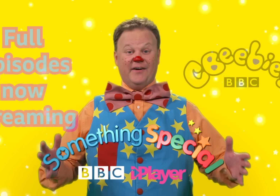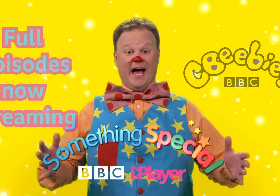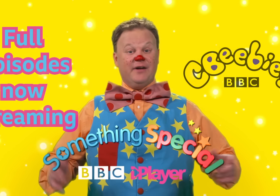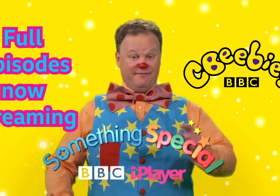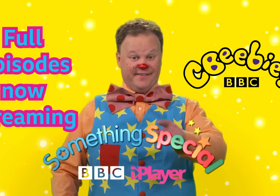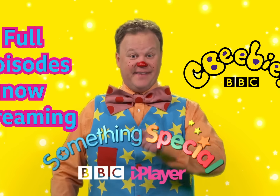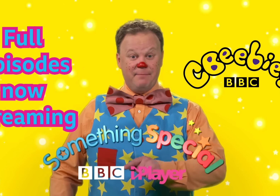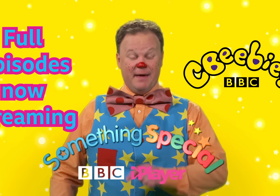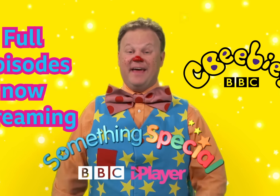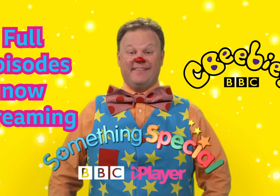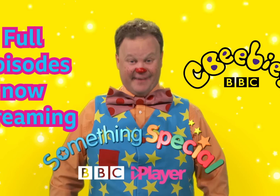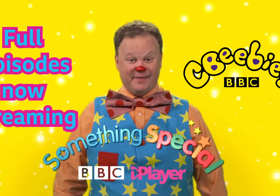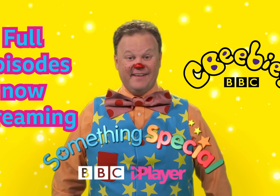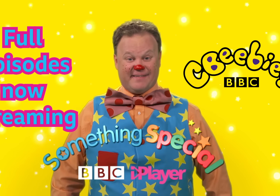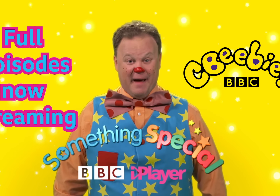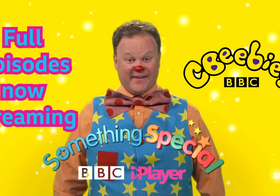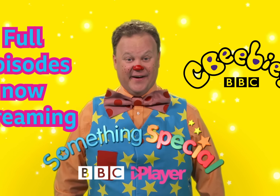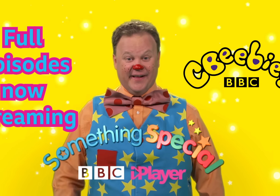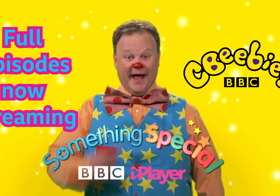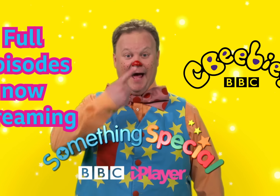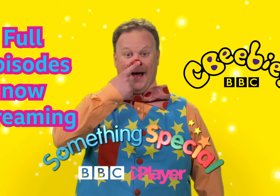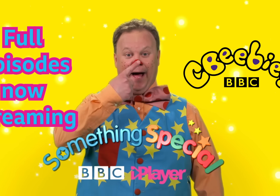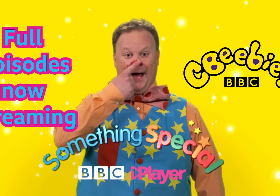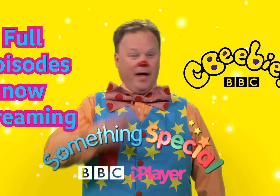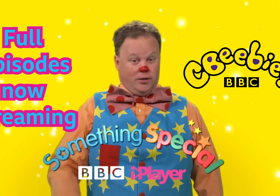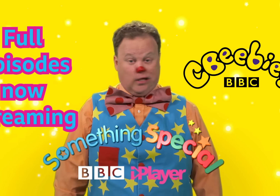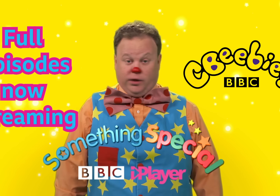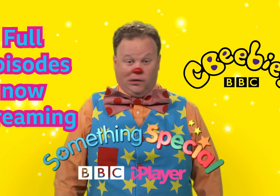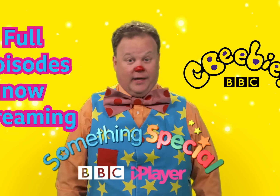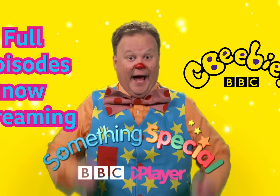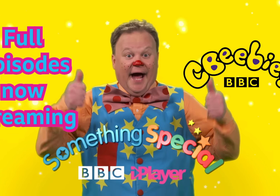and look out for CBeebies Something Special.